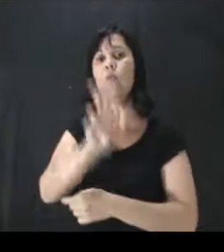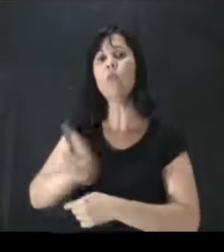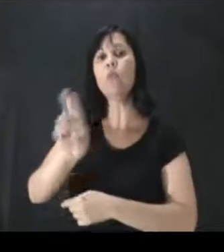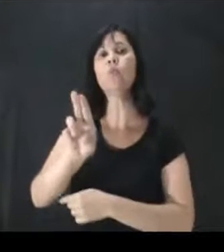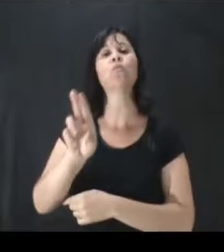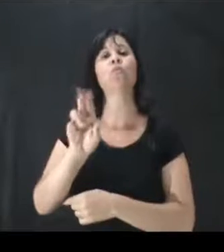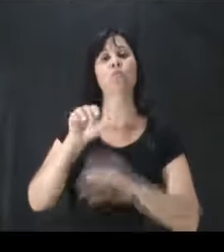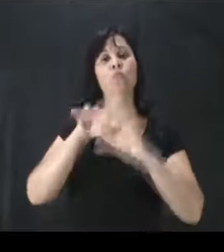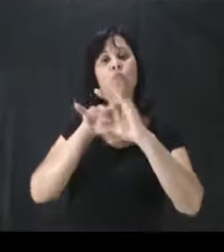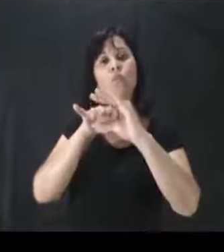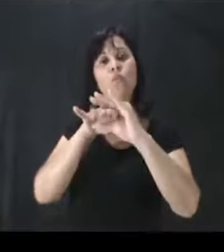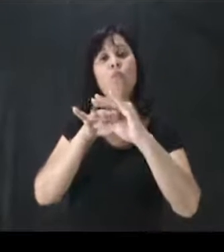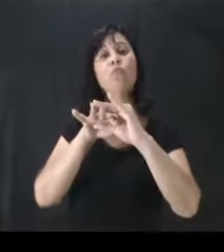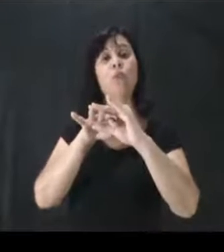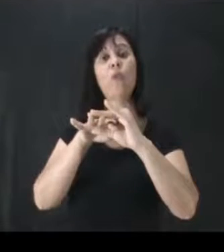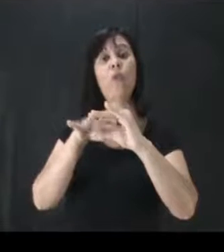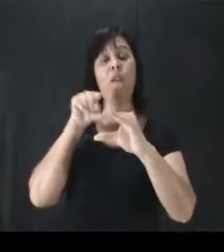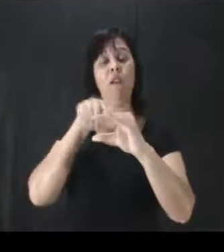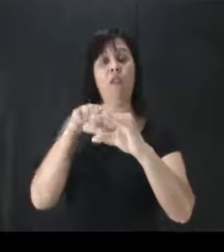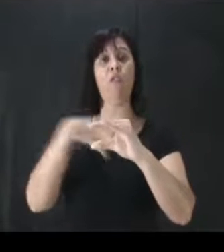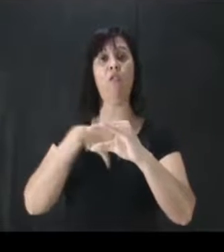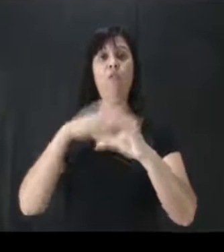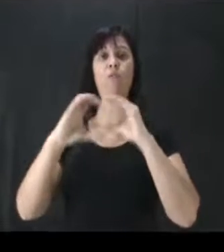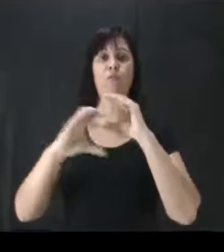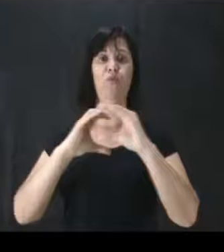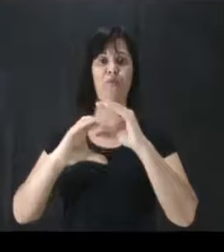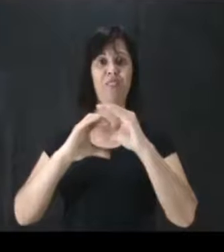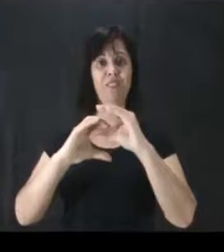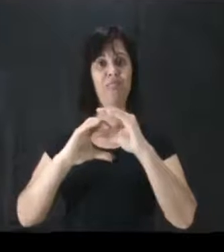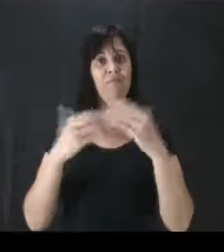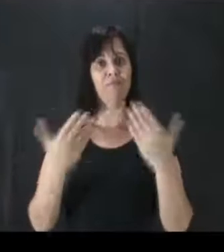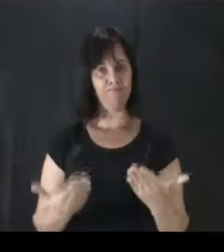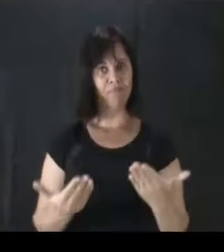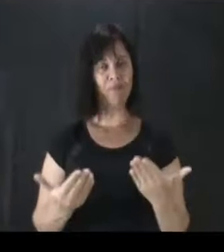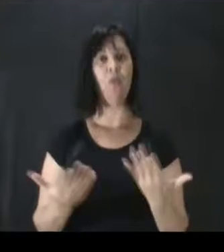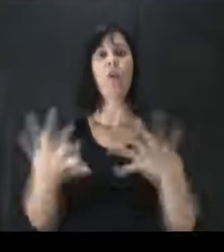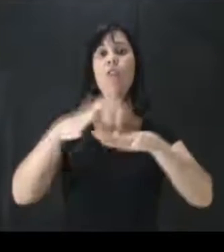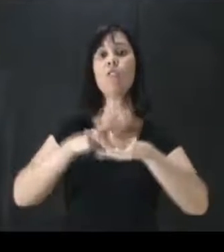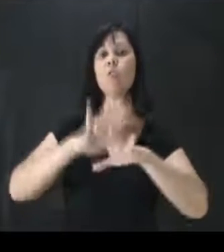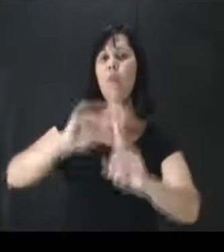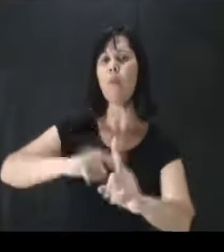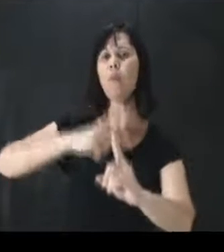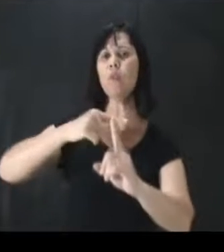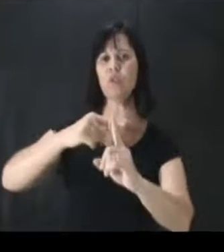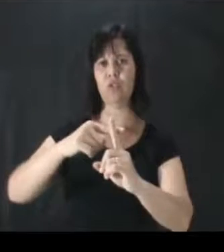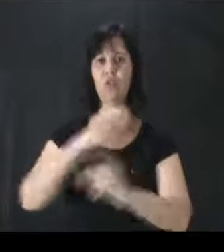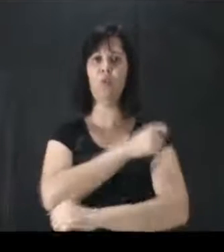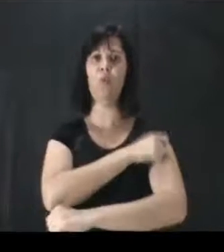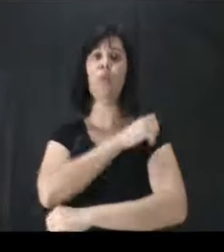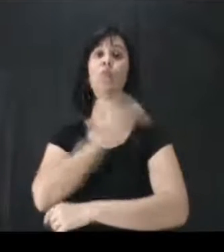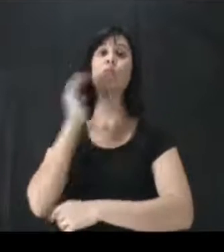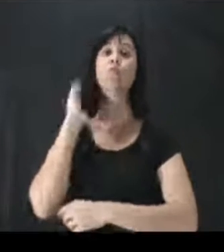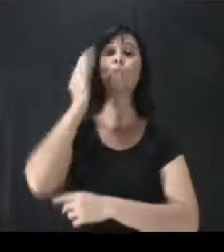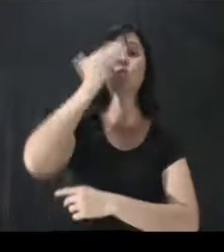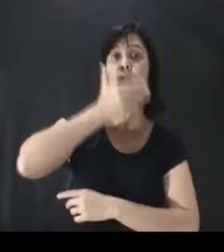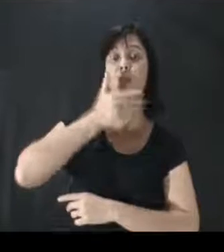who uses tactile sign language to communicate. The successful inclusion of a